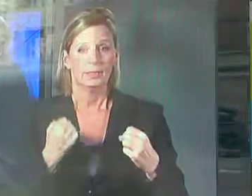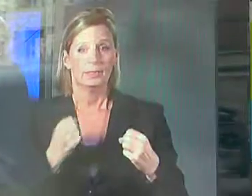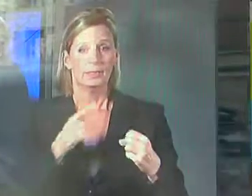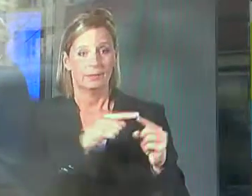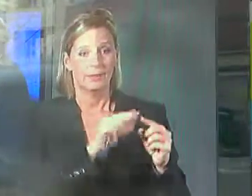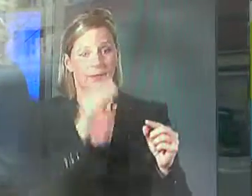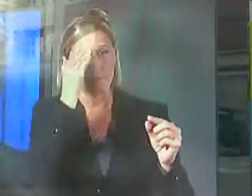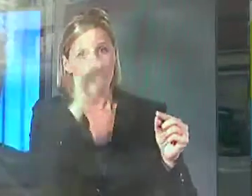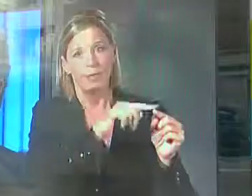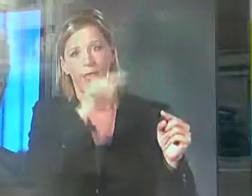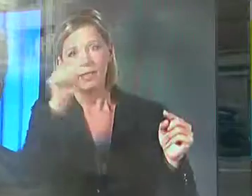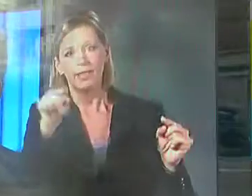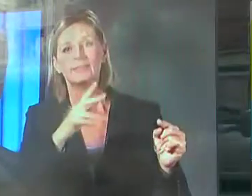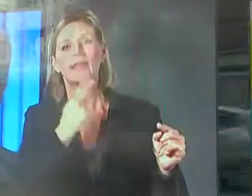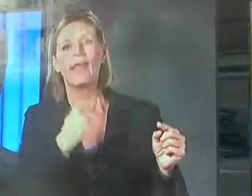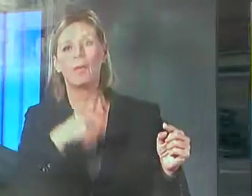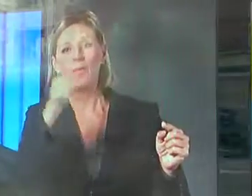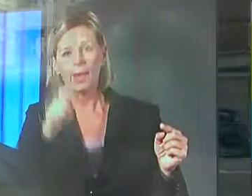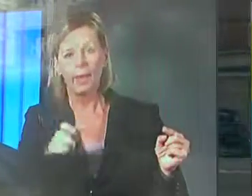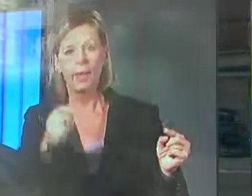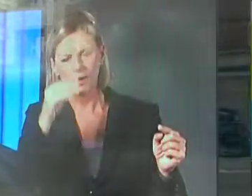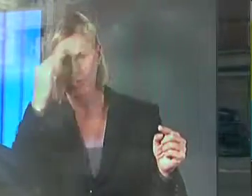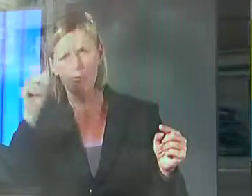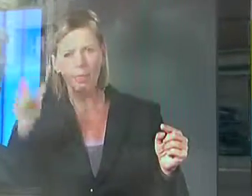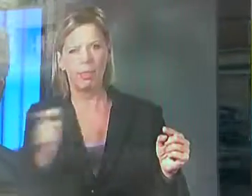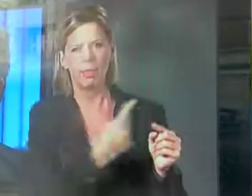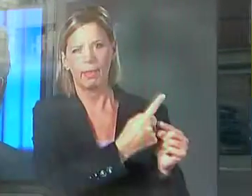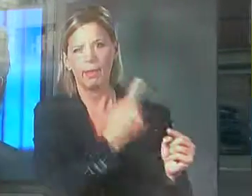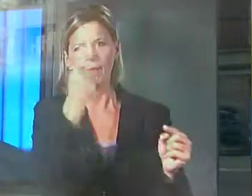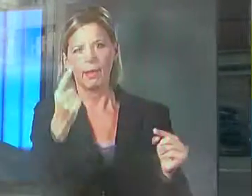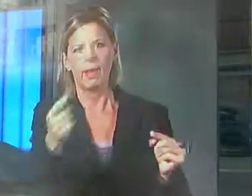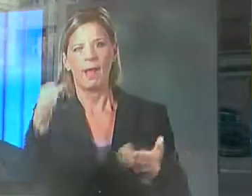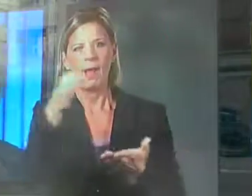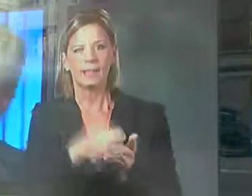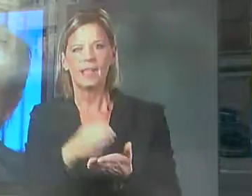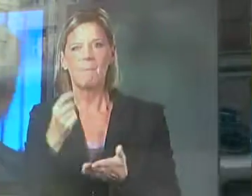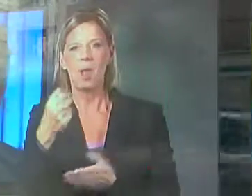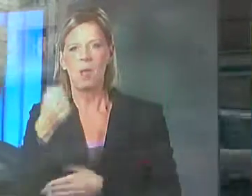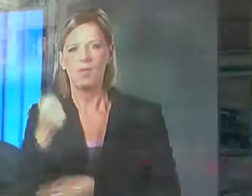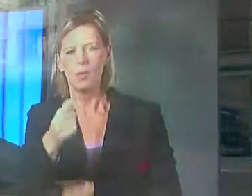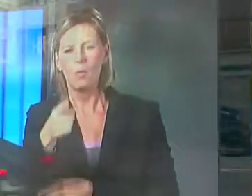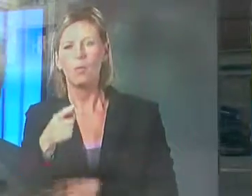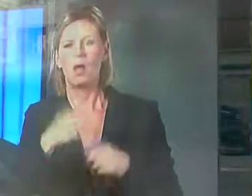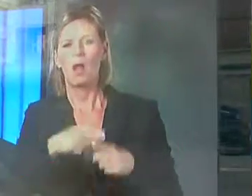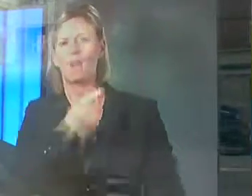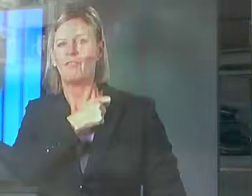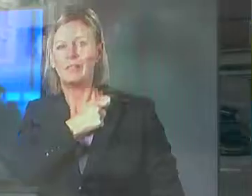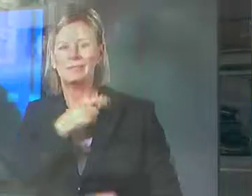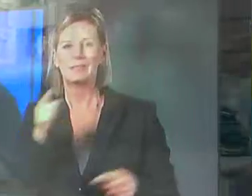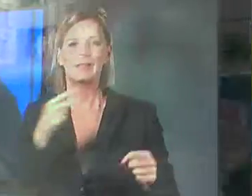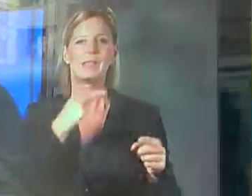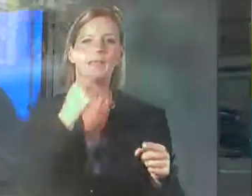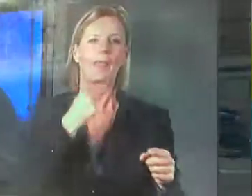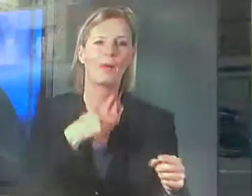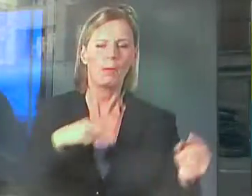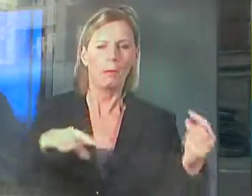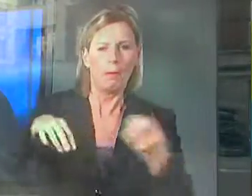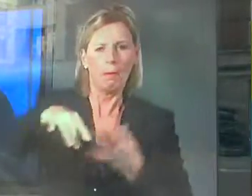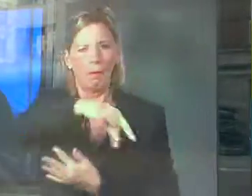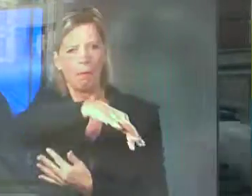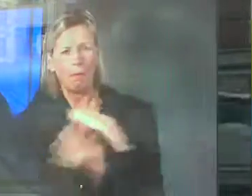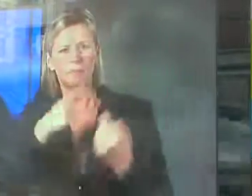body. You are going to be held responsible for your actions in the end. To prevent yourself